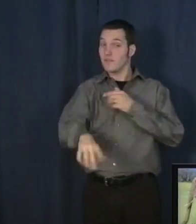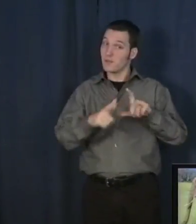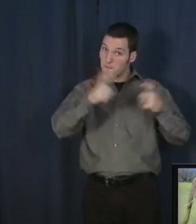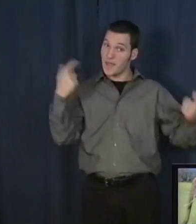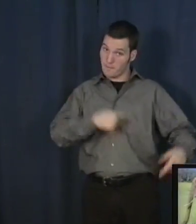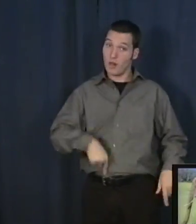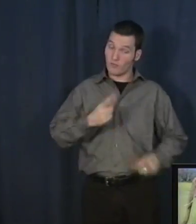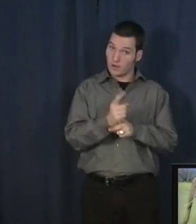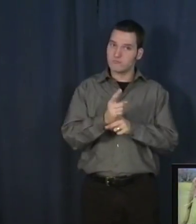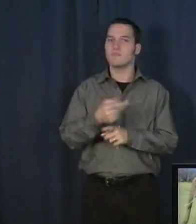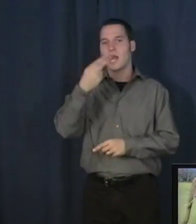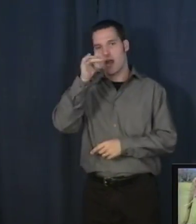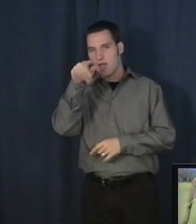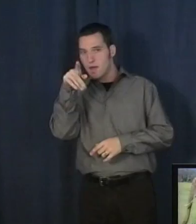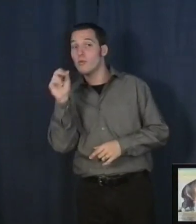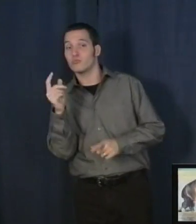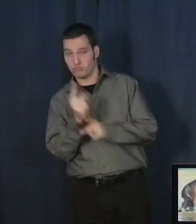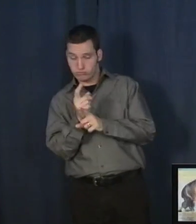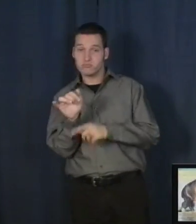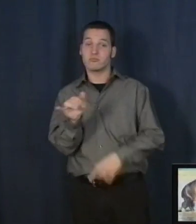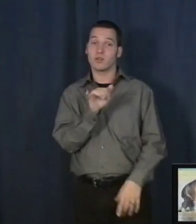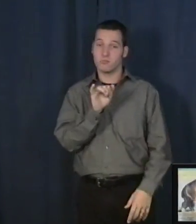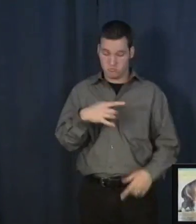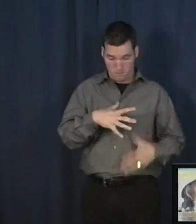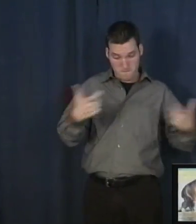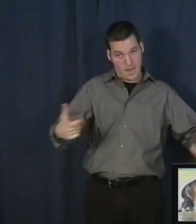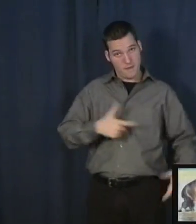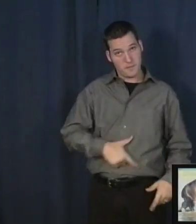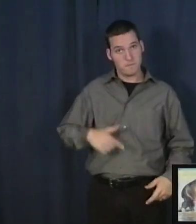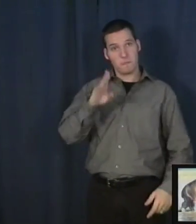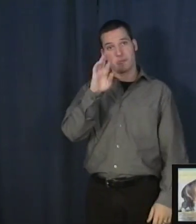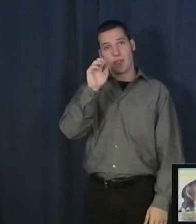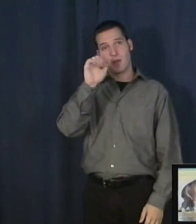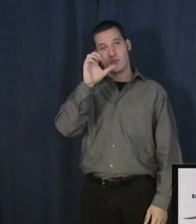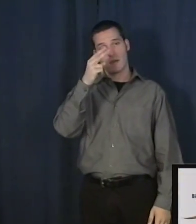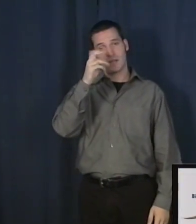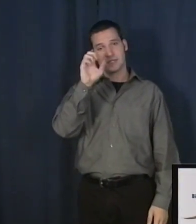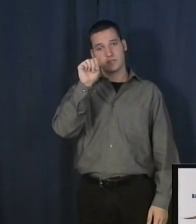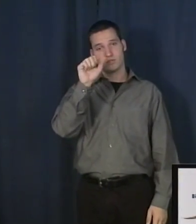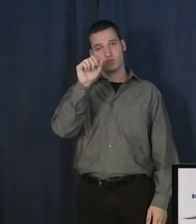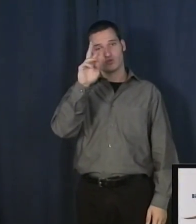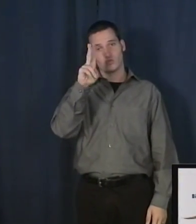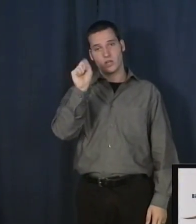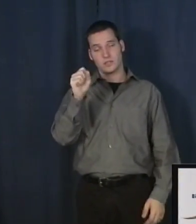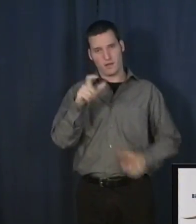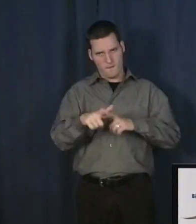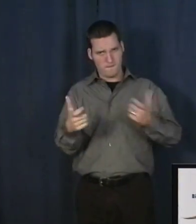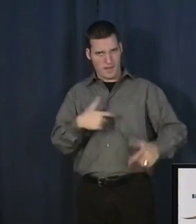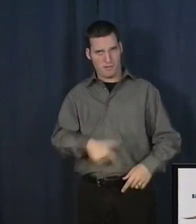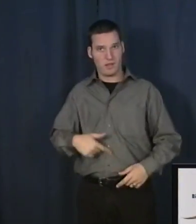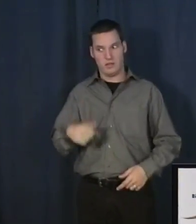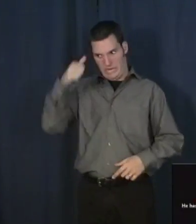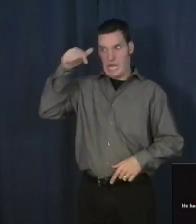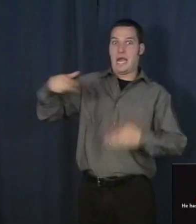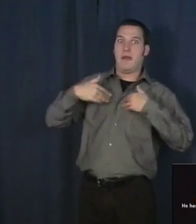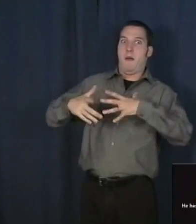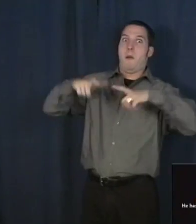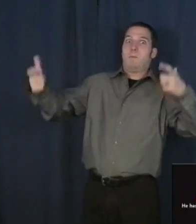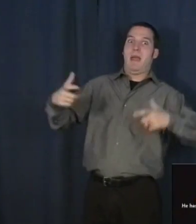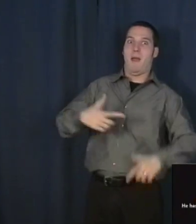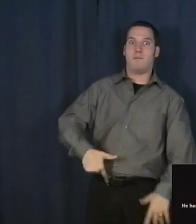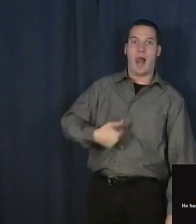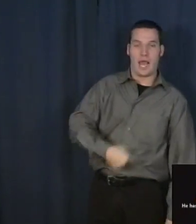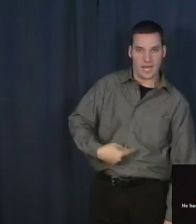big belly. Yep, you're right. Hippos have a big belly. Brachiosaurus has a big belly. He has a big belly.